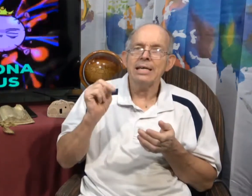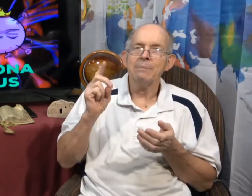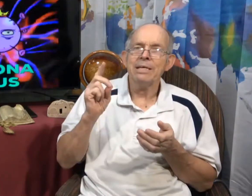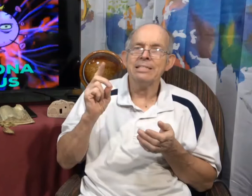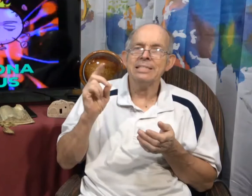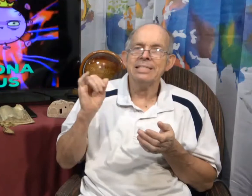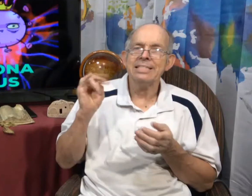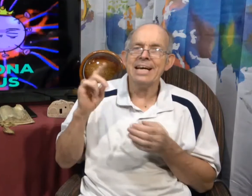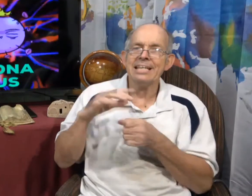Amen. Nana.